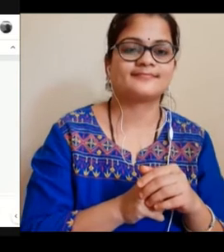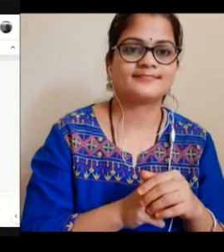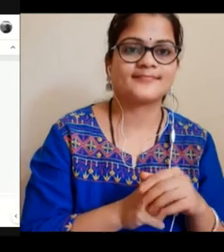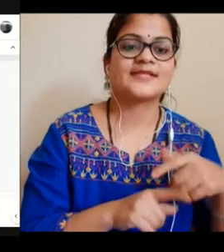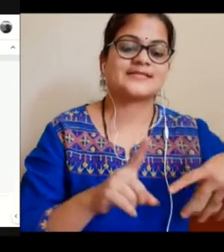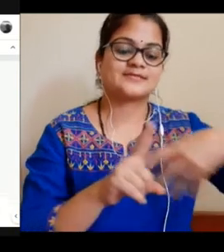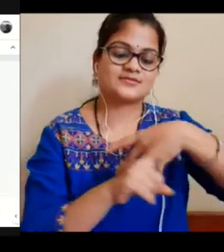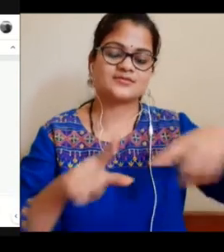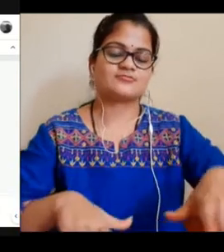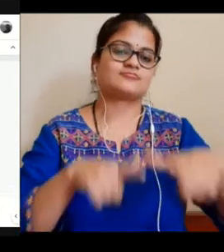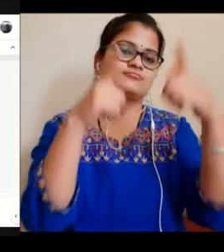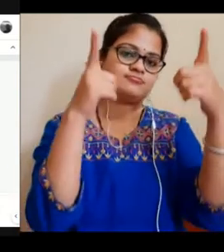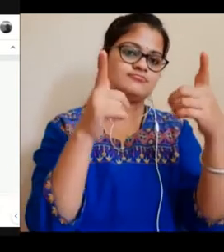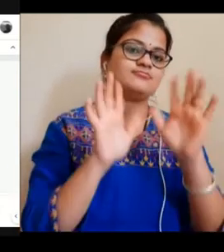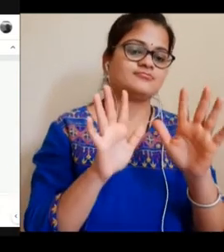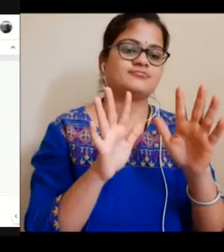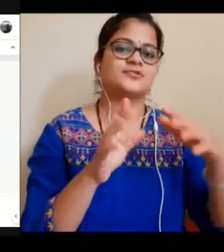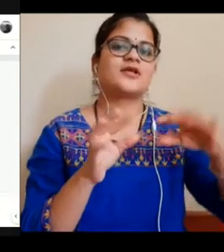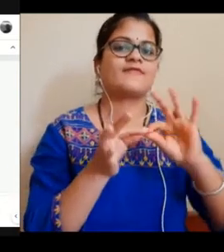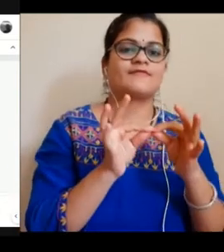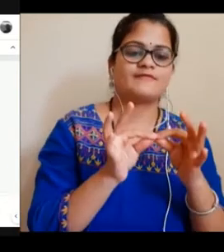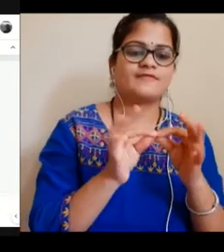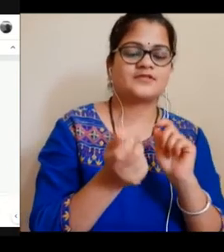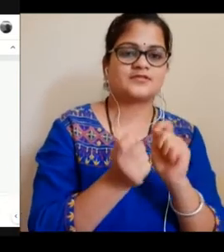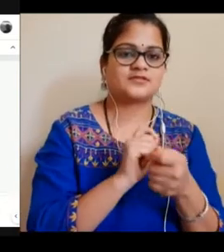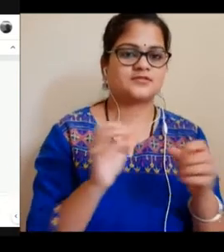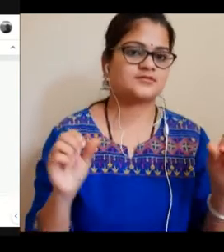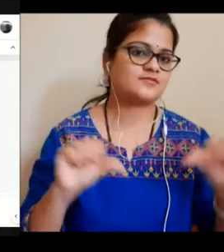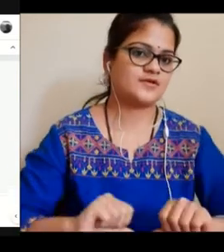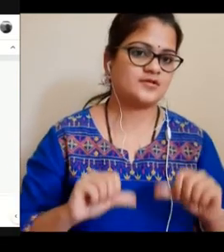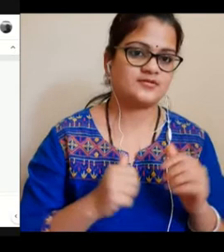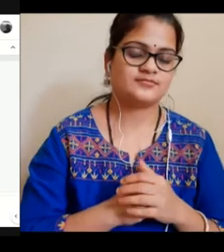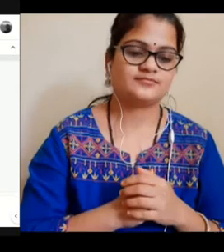is having it as a background. And now